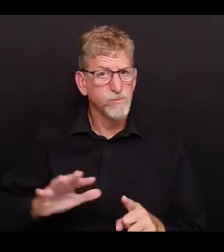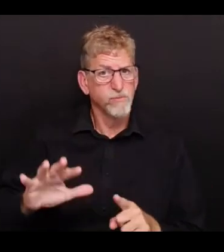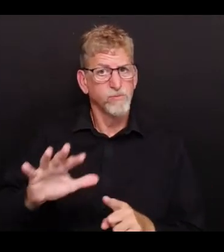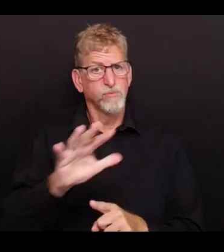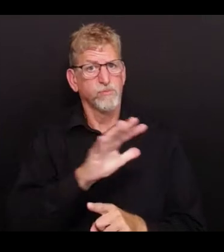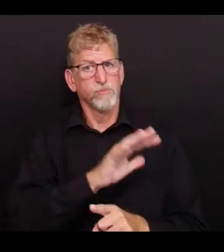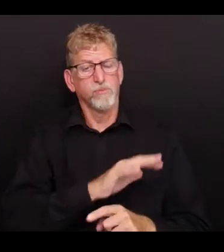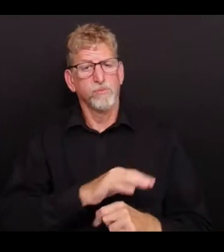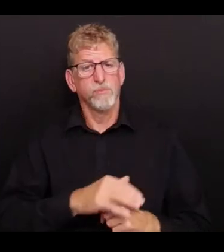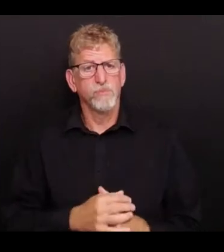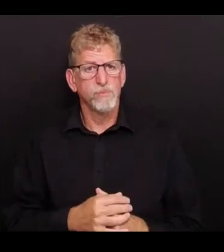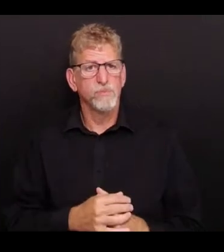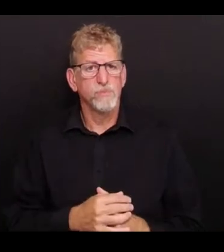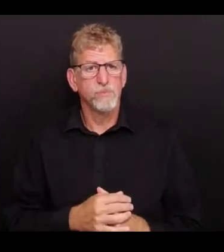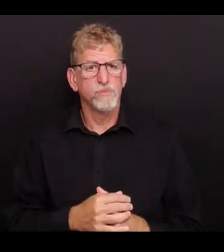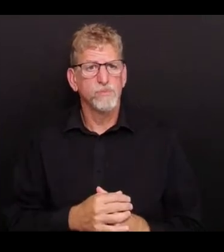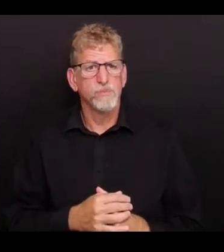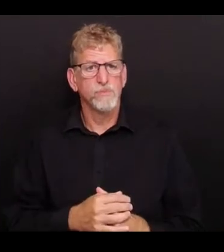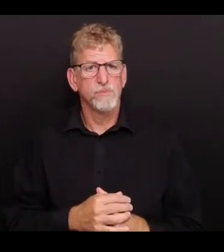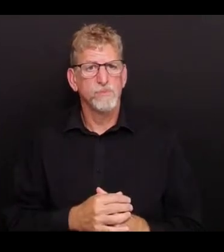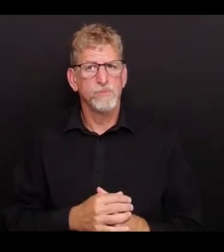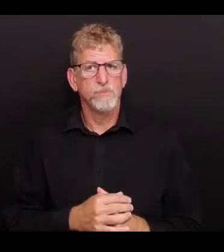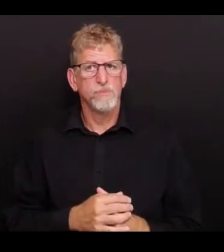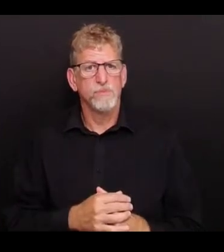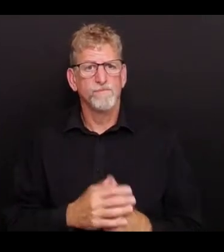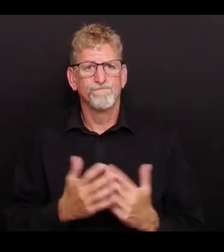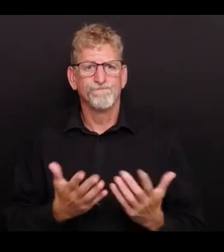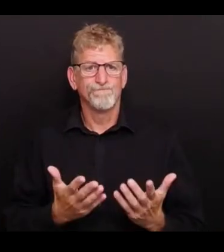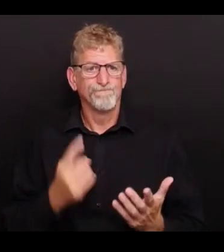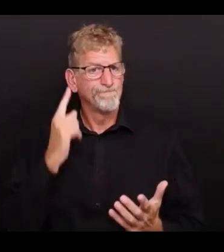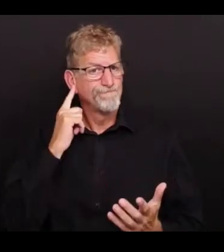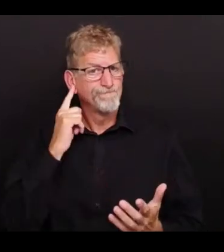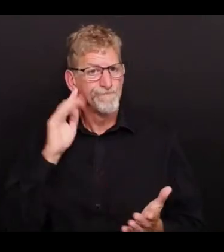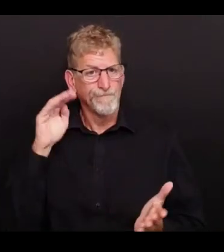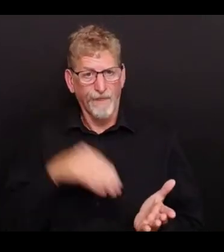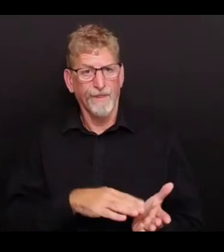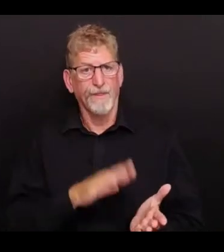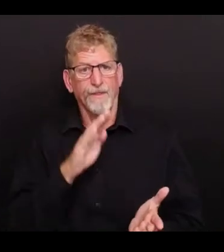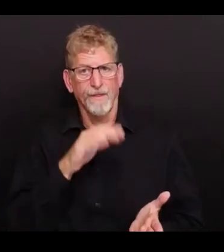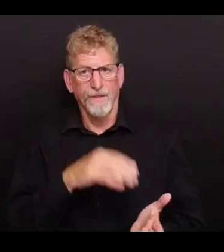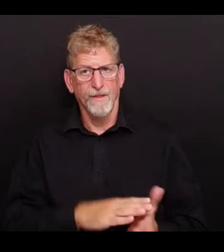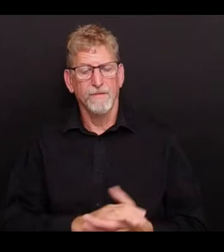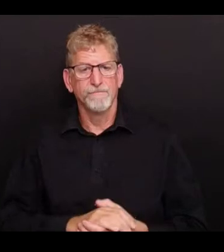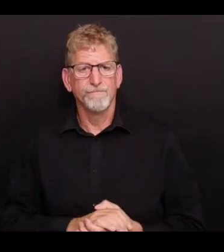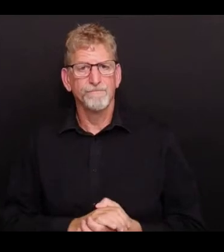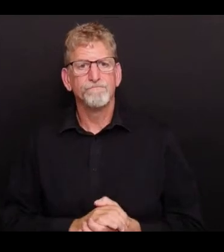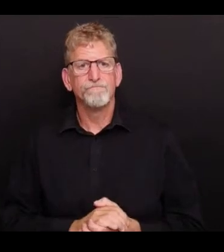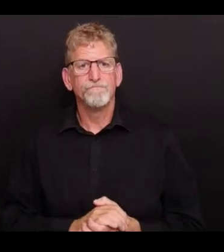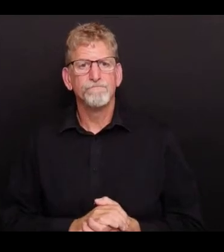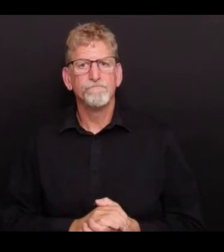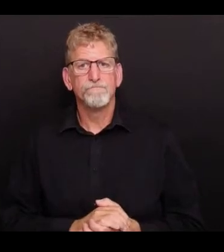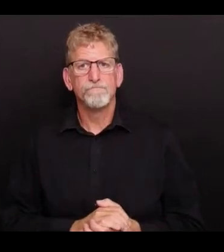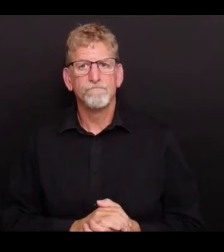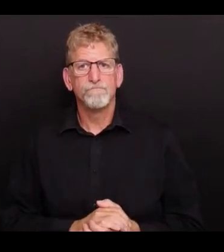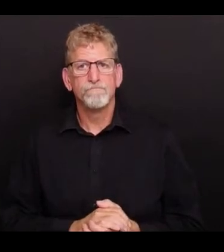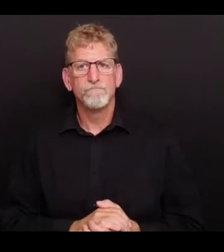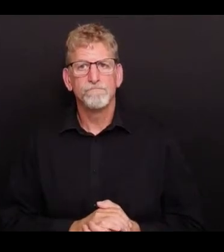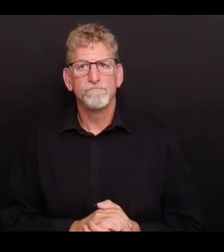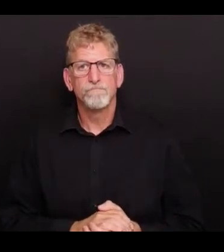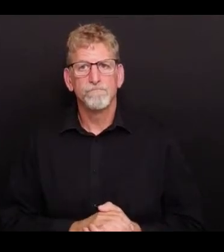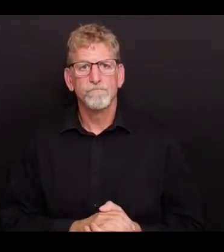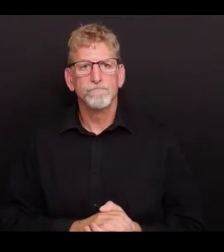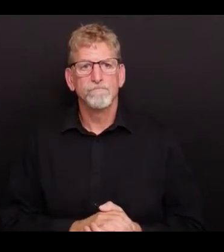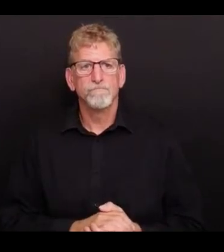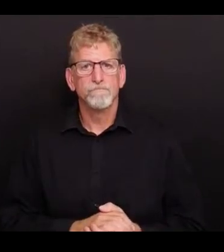also impact their ability to get accurate information on COVID-19 vaccination, and other states have reported disparities in rates among